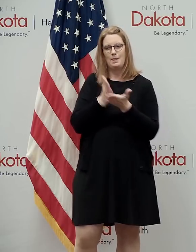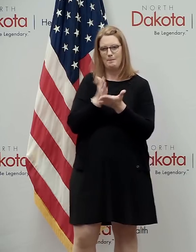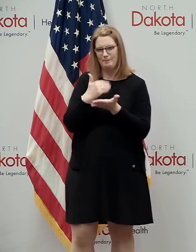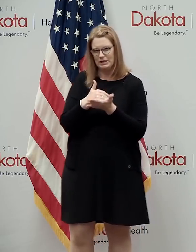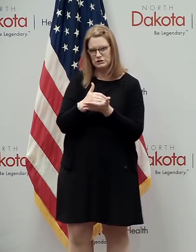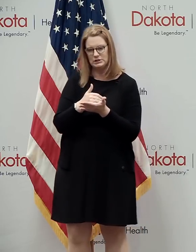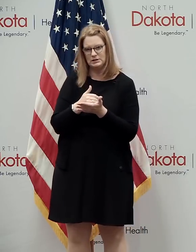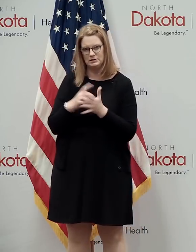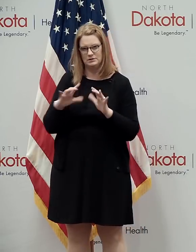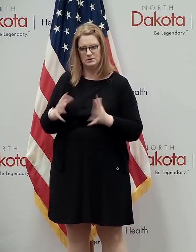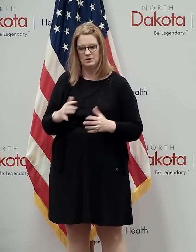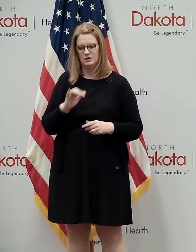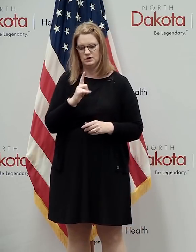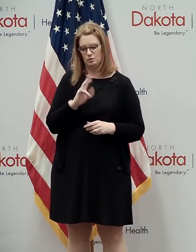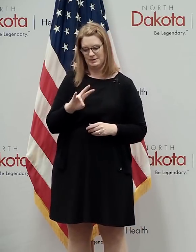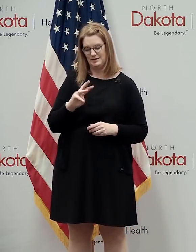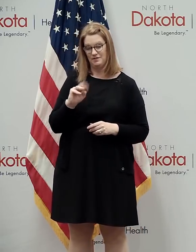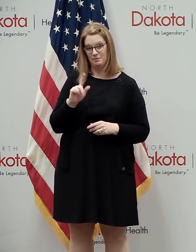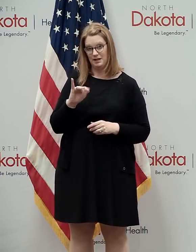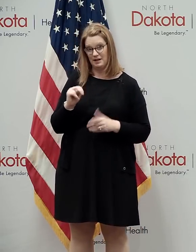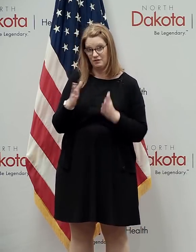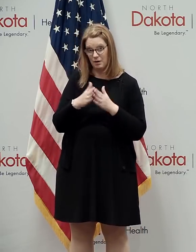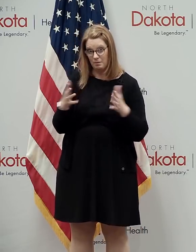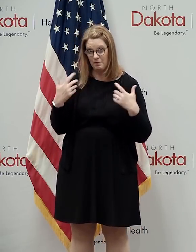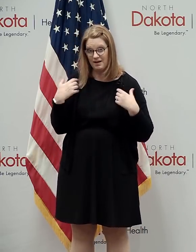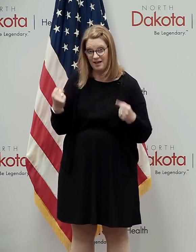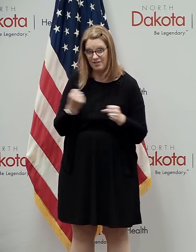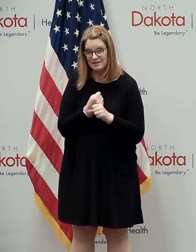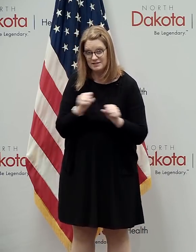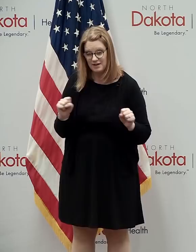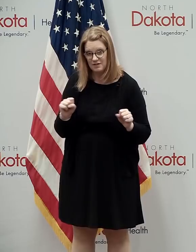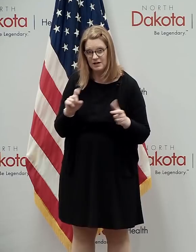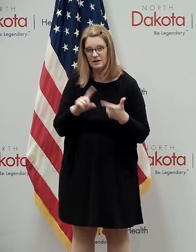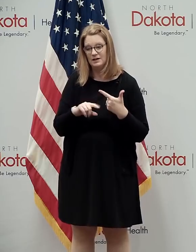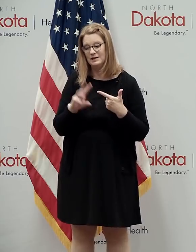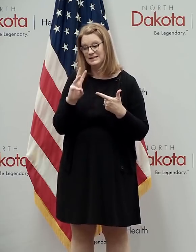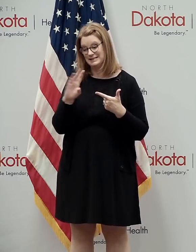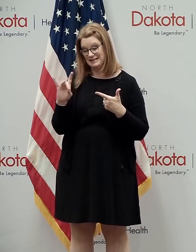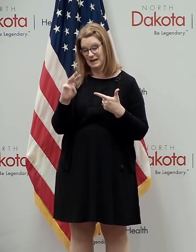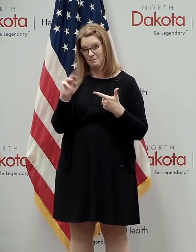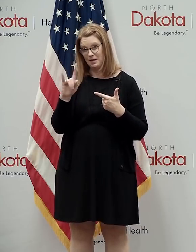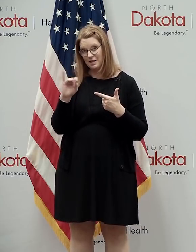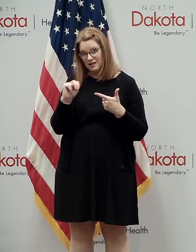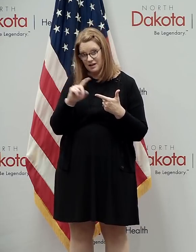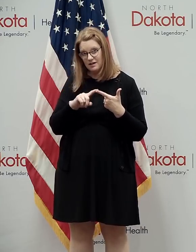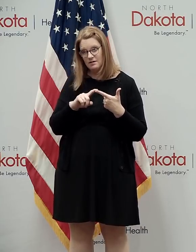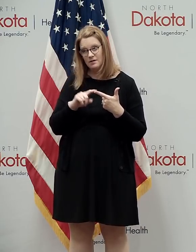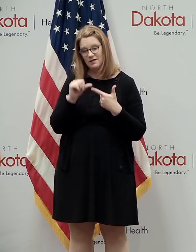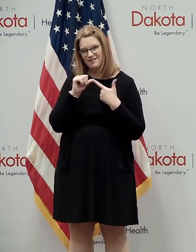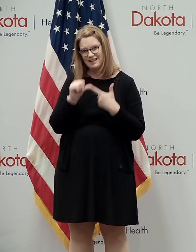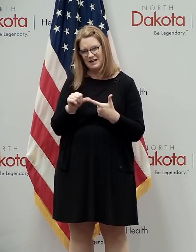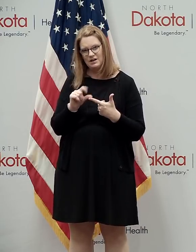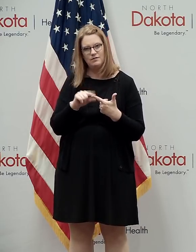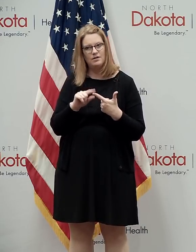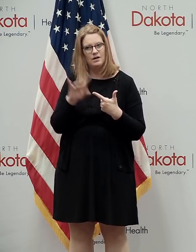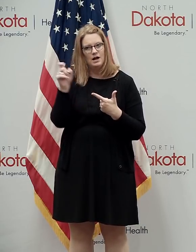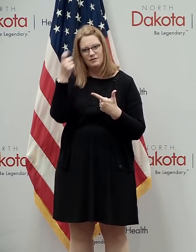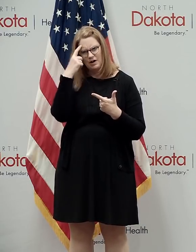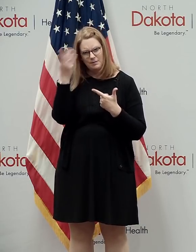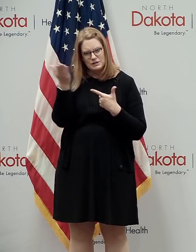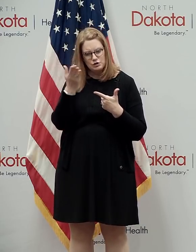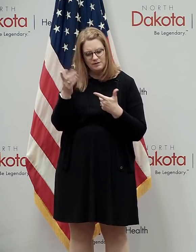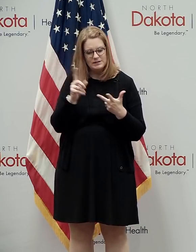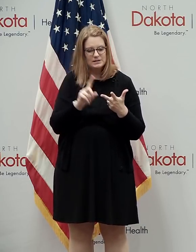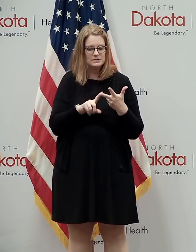section, $27 million for public health and safety, $68 million for the continuation of government